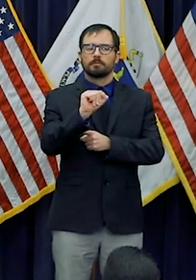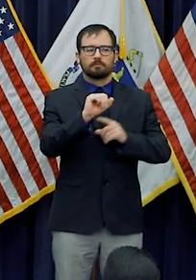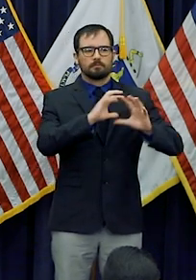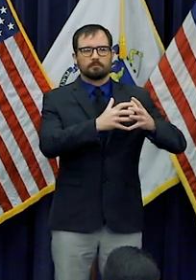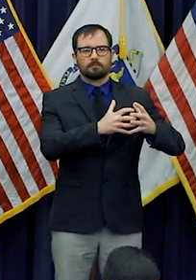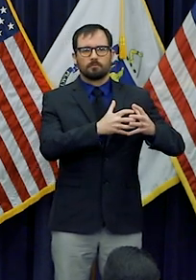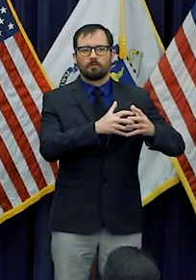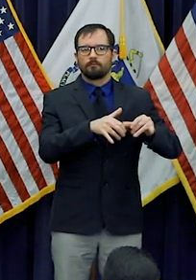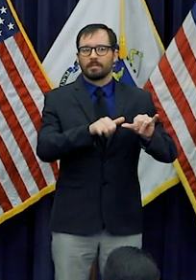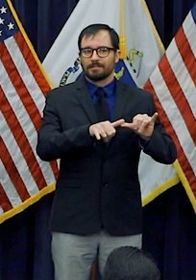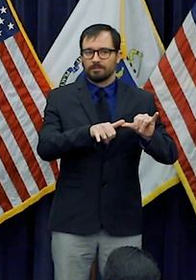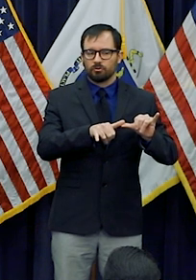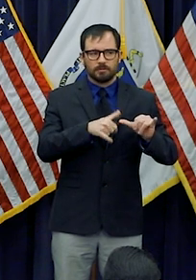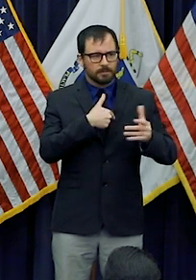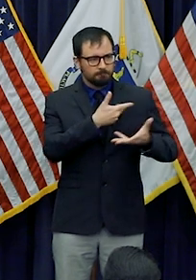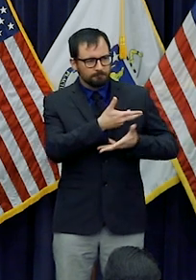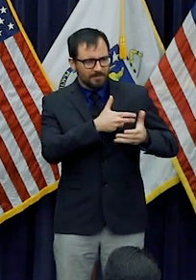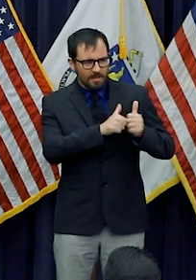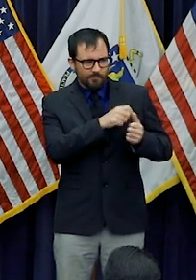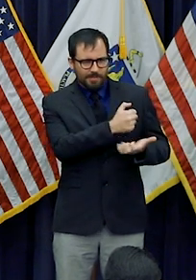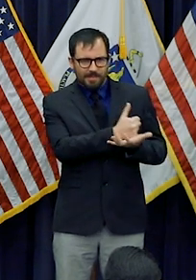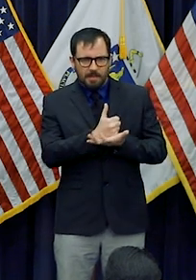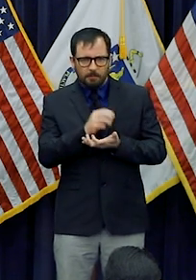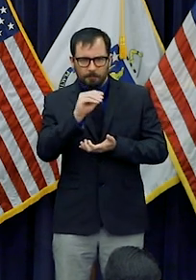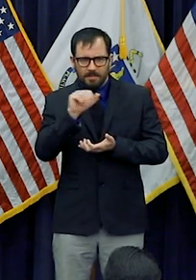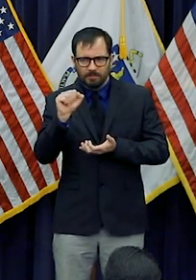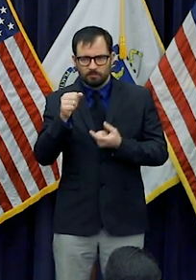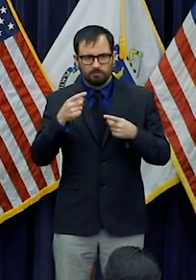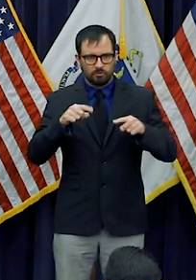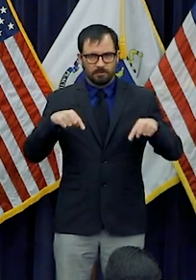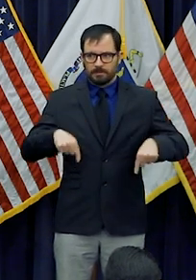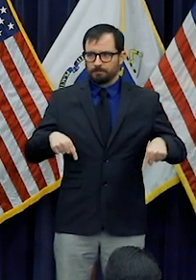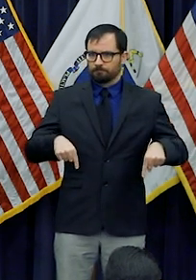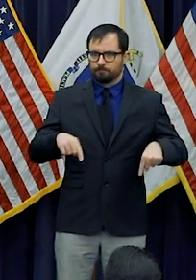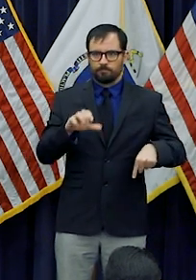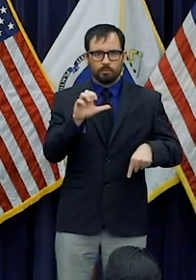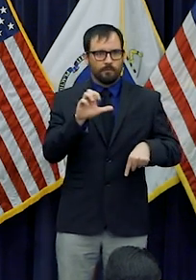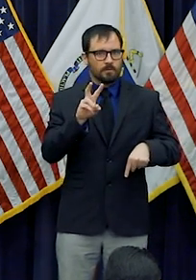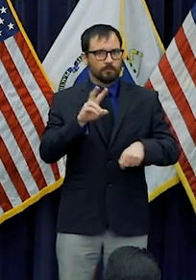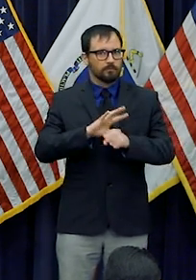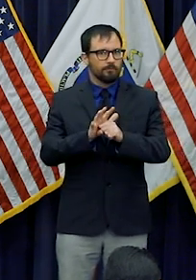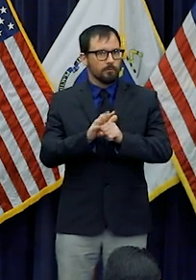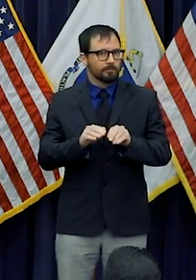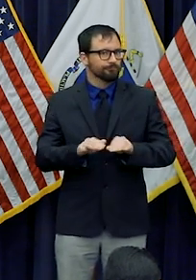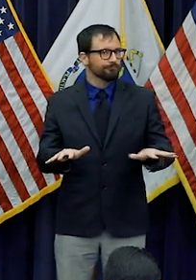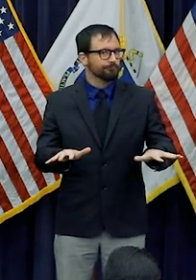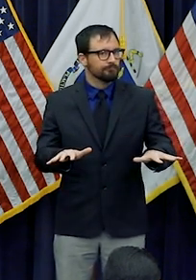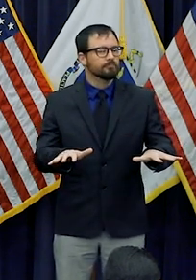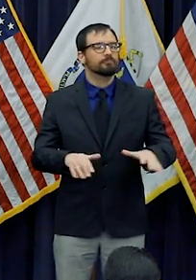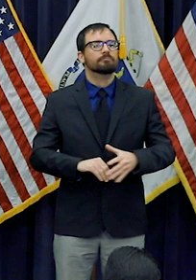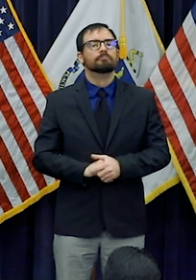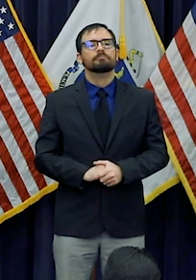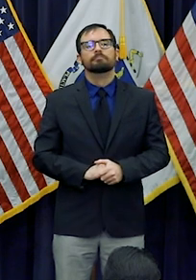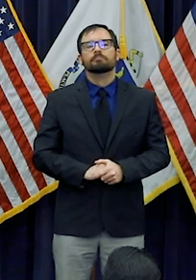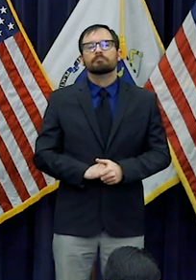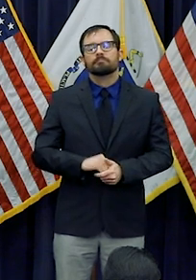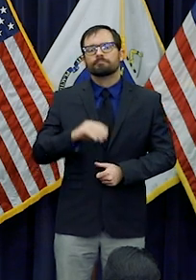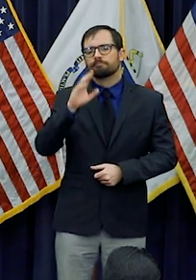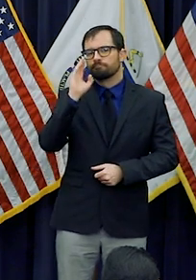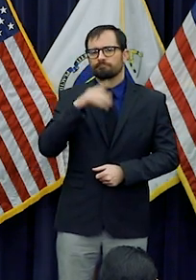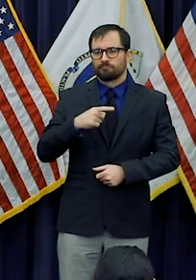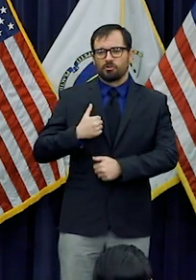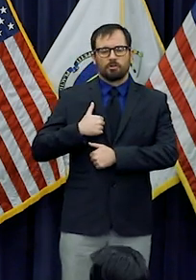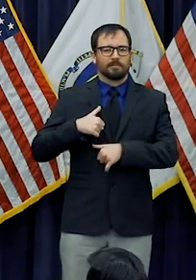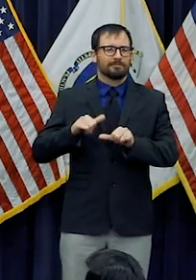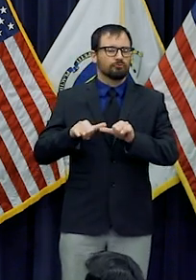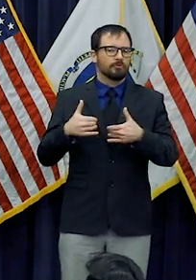healthcare system during this outbreak. As most people know, the Army Corps has expertise and skills in designing